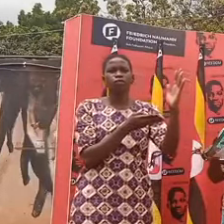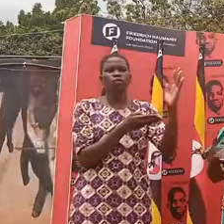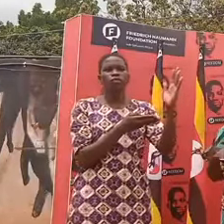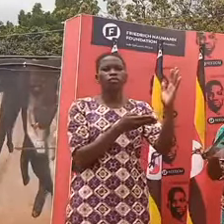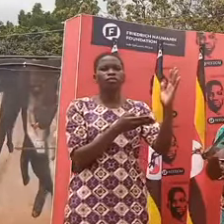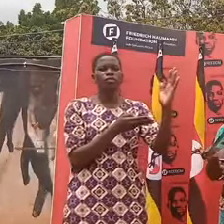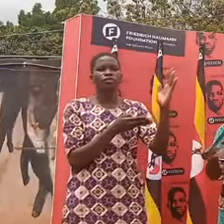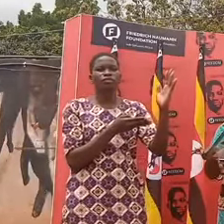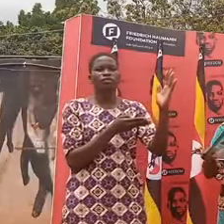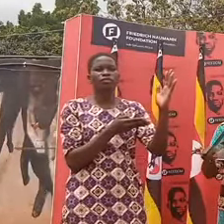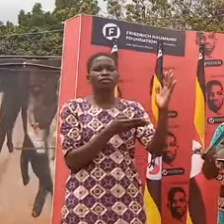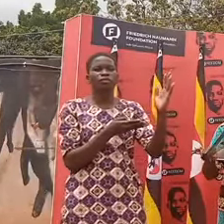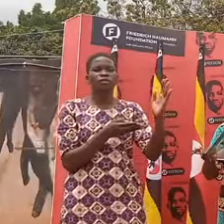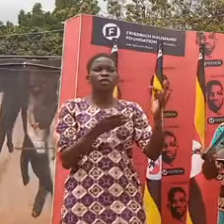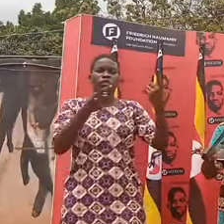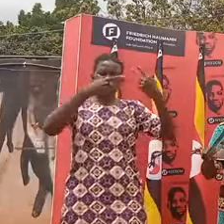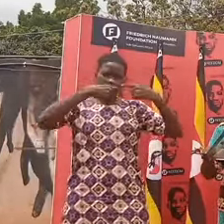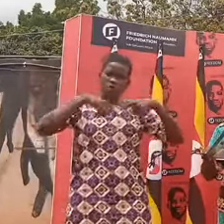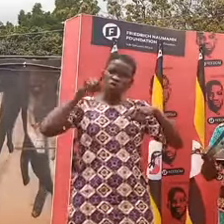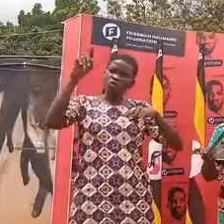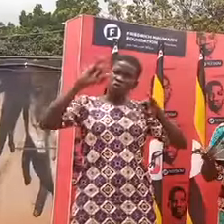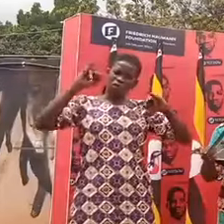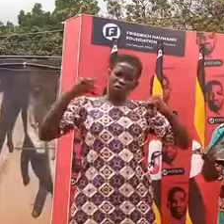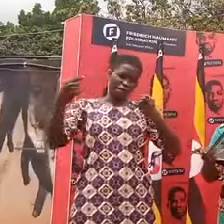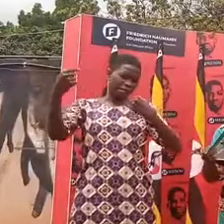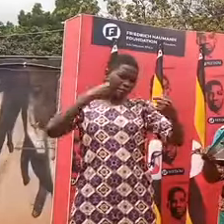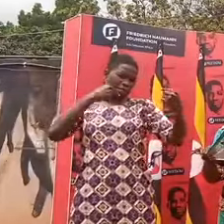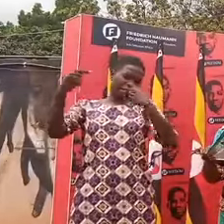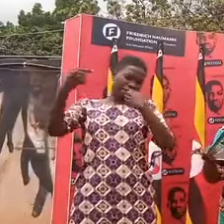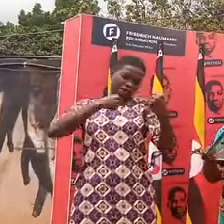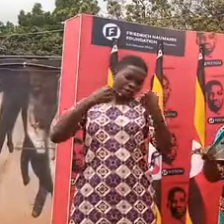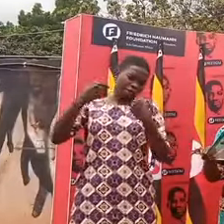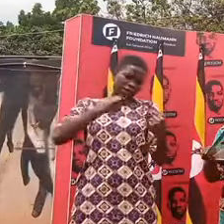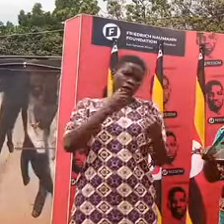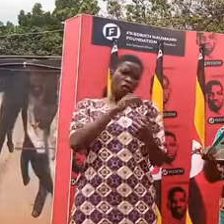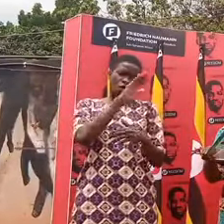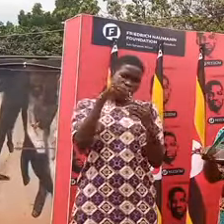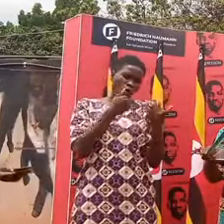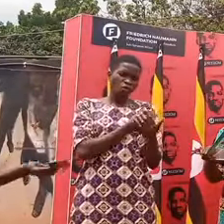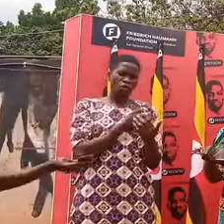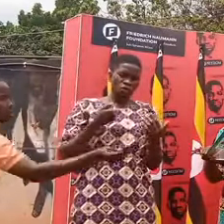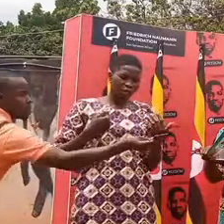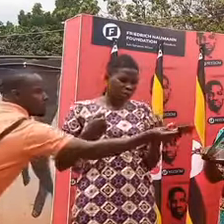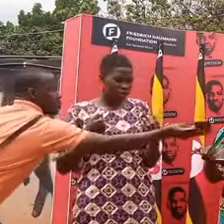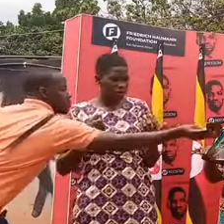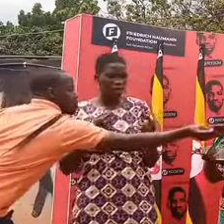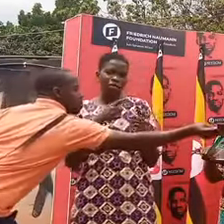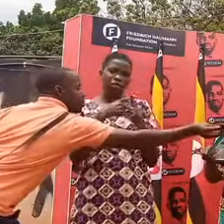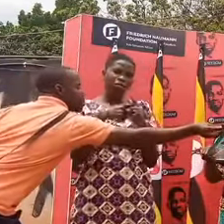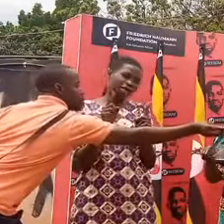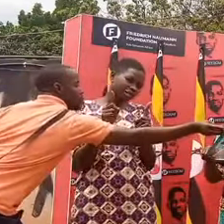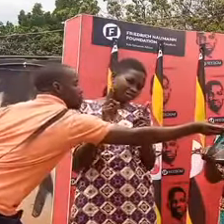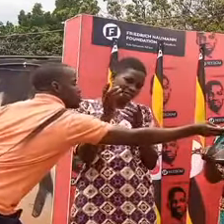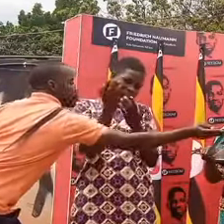We are inviting and invoking and provoking all partners